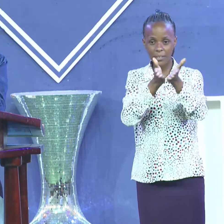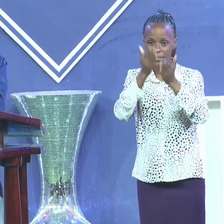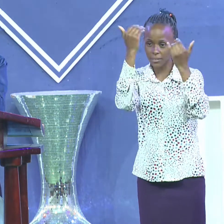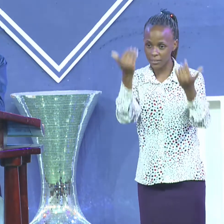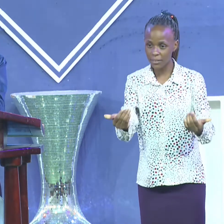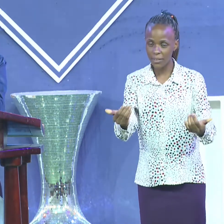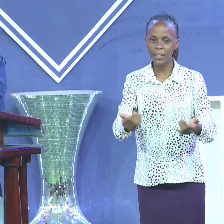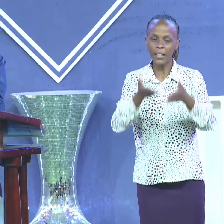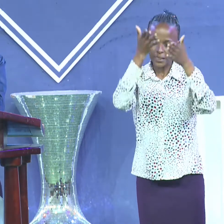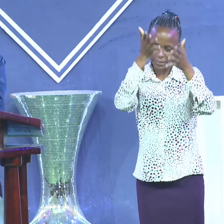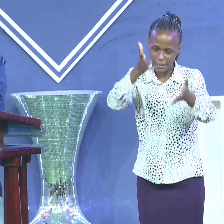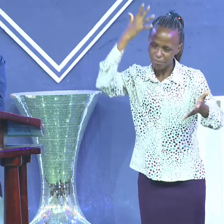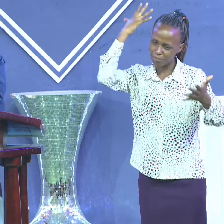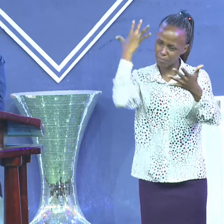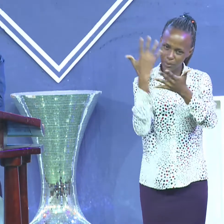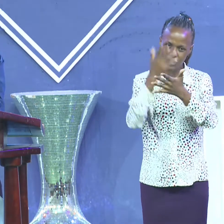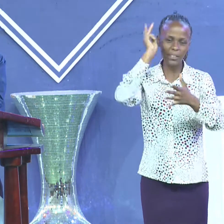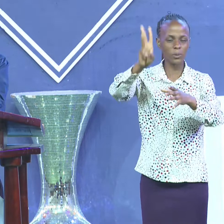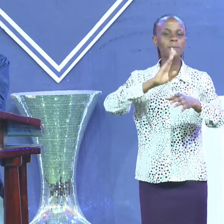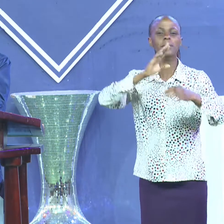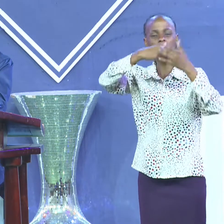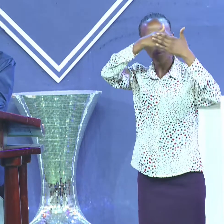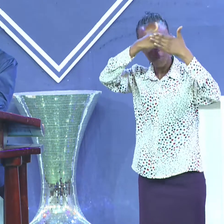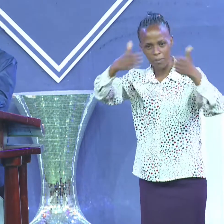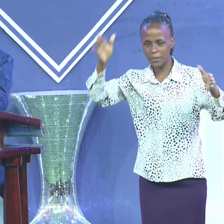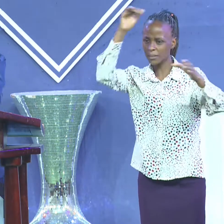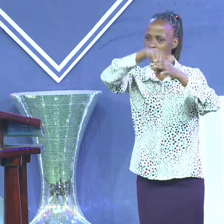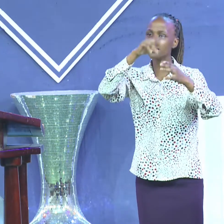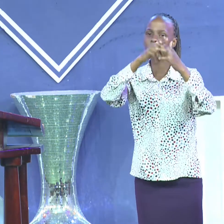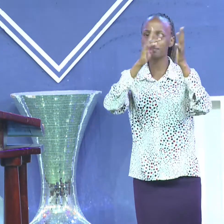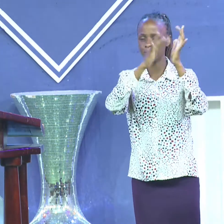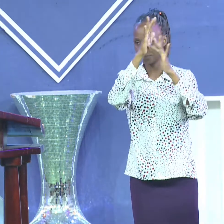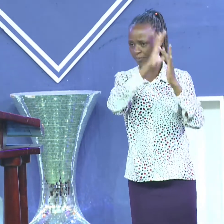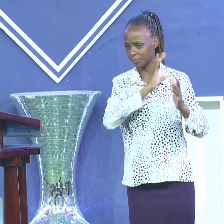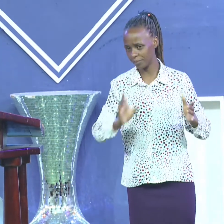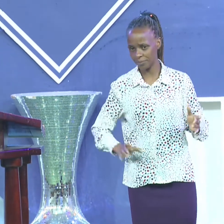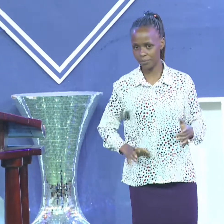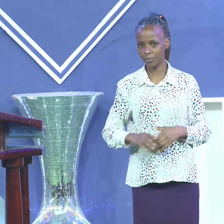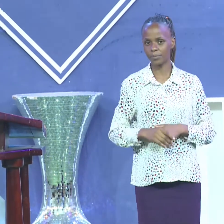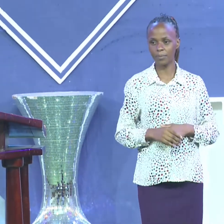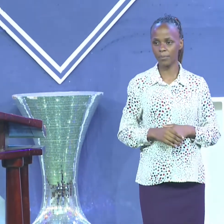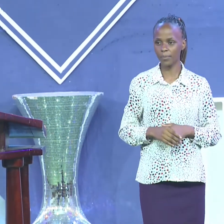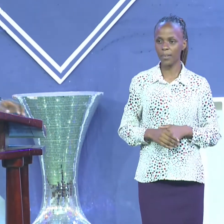this session, there are prisons that are going to be opened in Jesus' name.